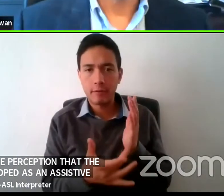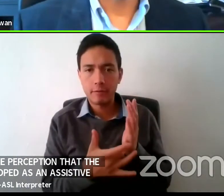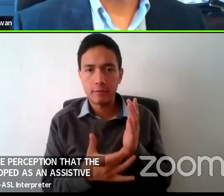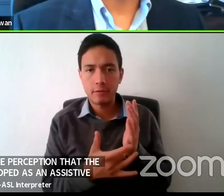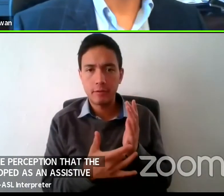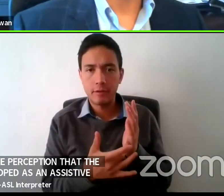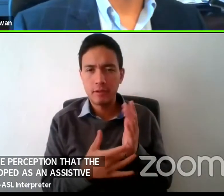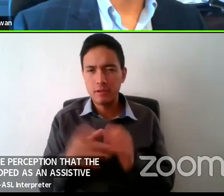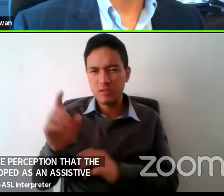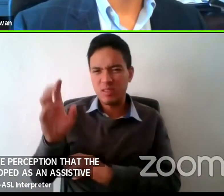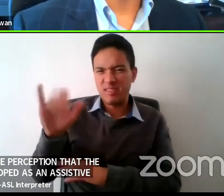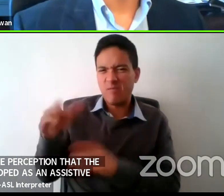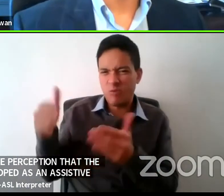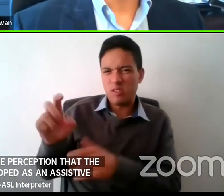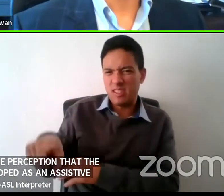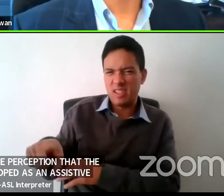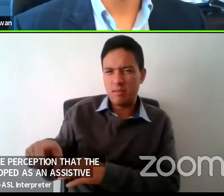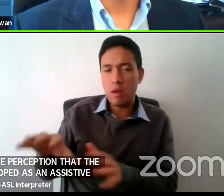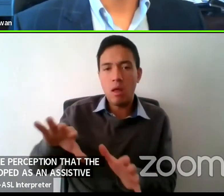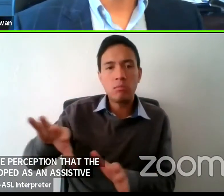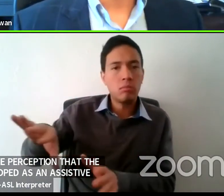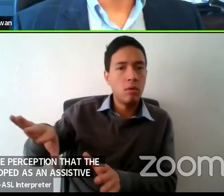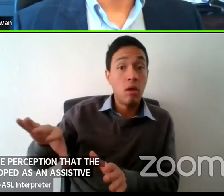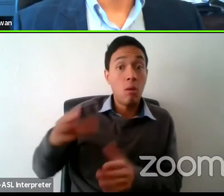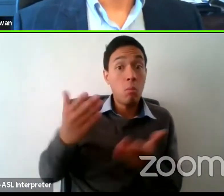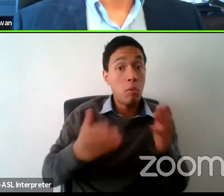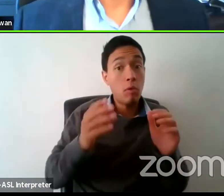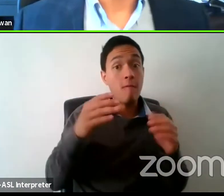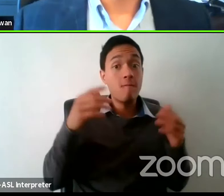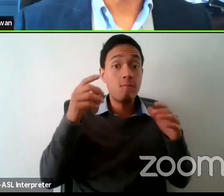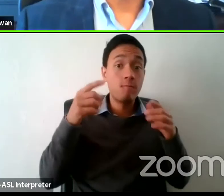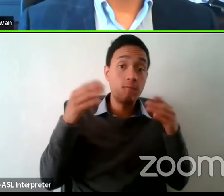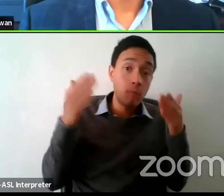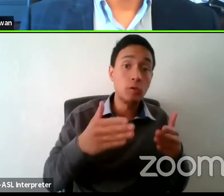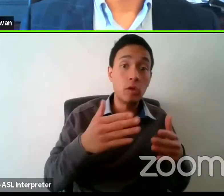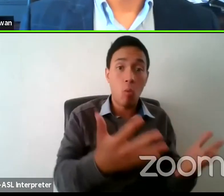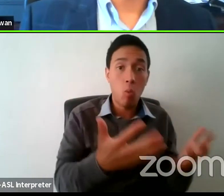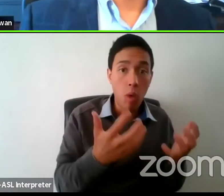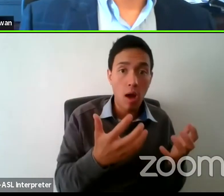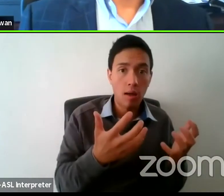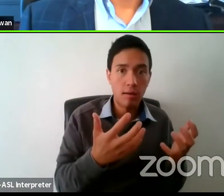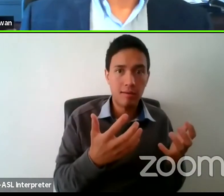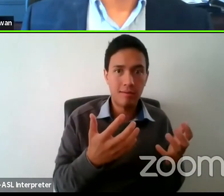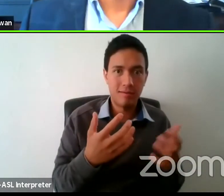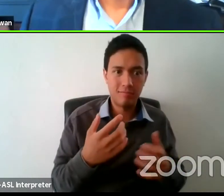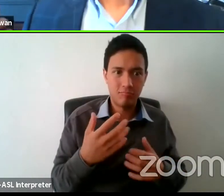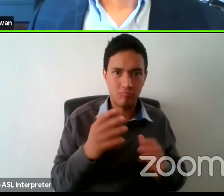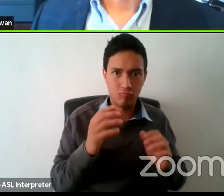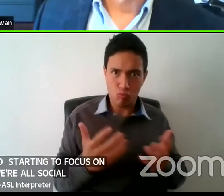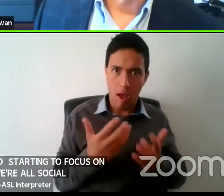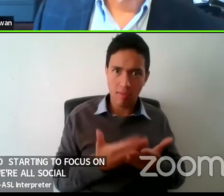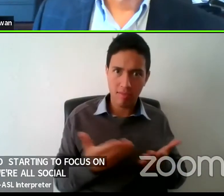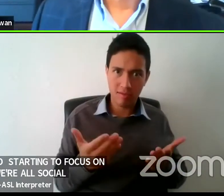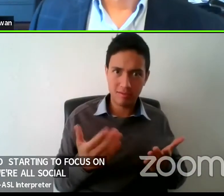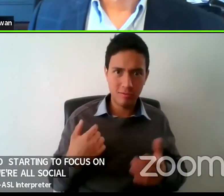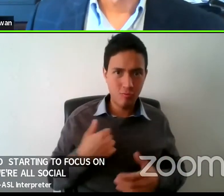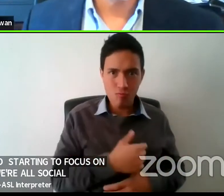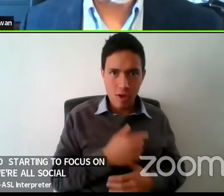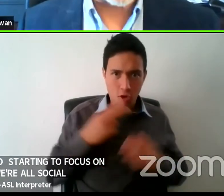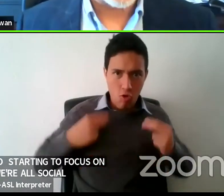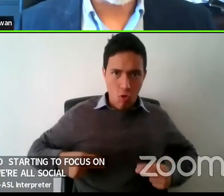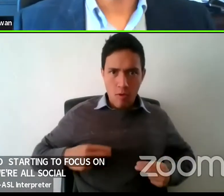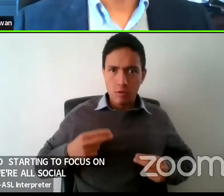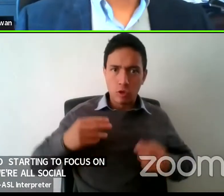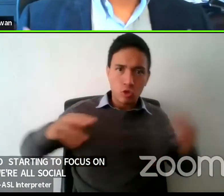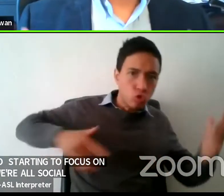wants and the need for, we're all social animals, right? We all need social connectedness and